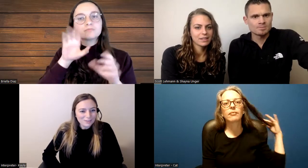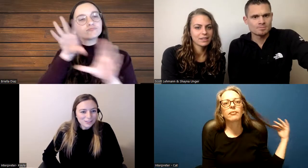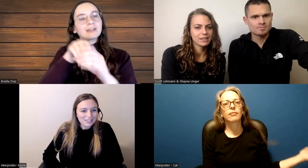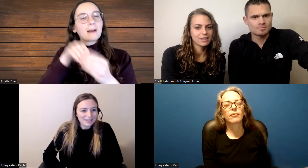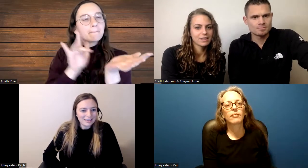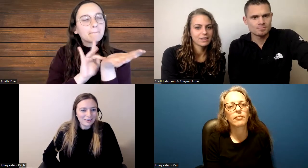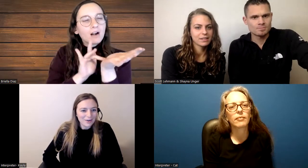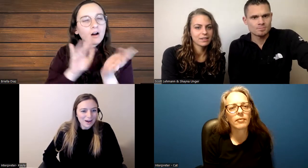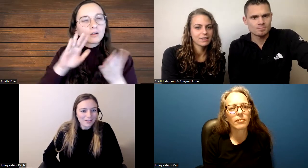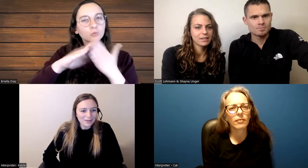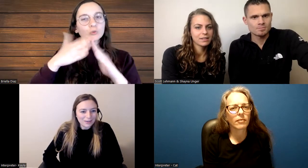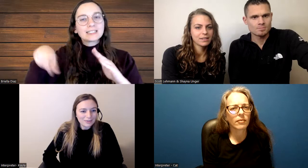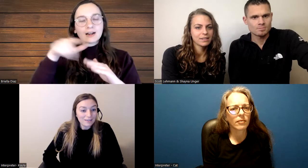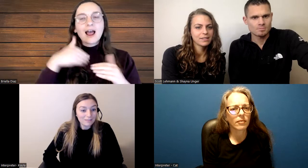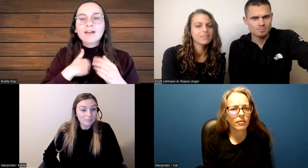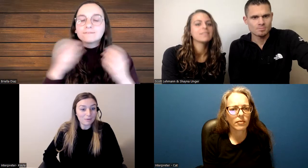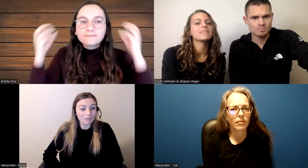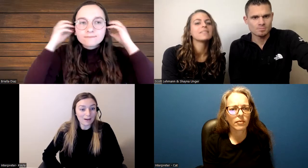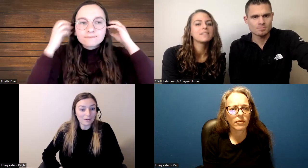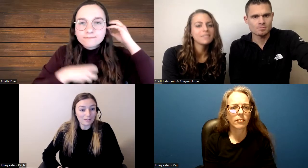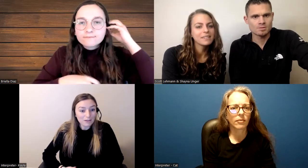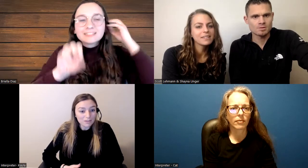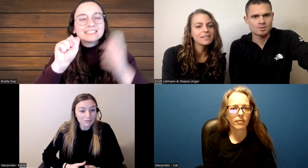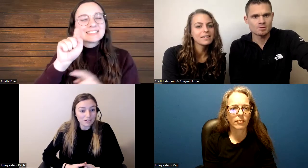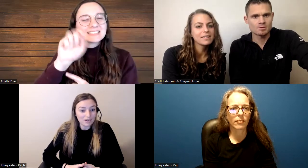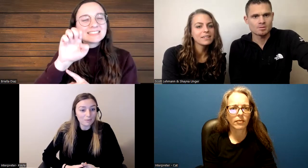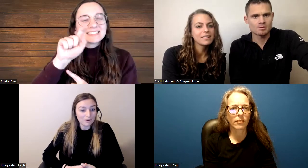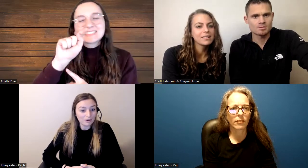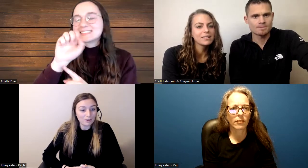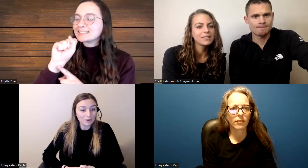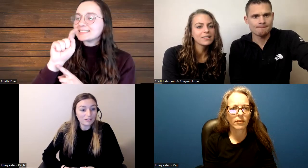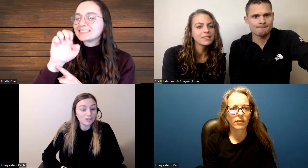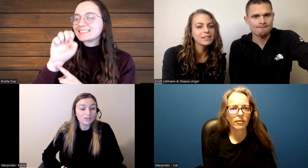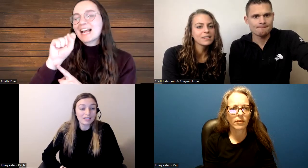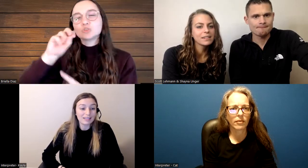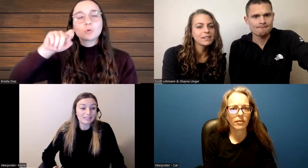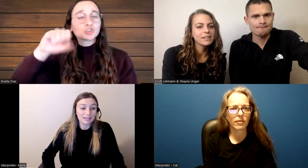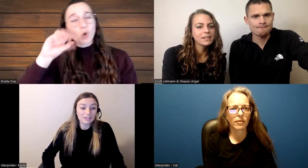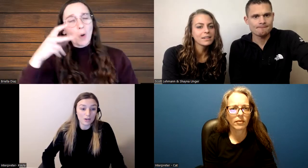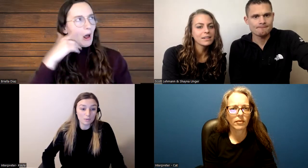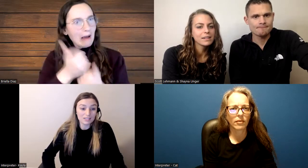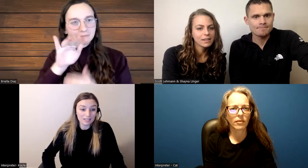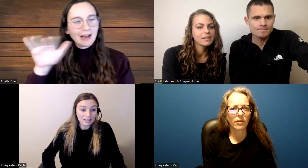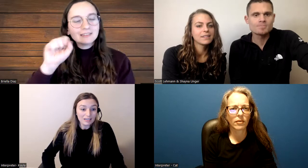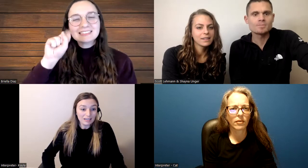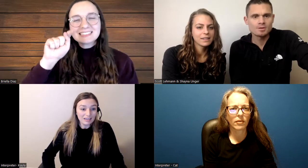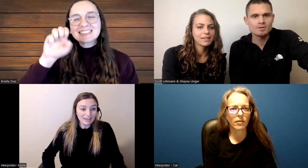And I was just thinking, you know, how, you know, deaf people now in the medical community were, you know, even just using like